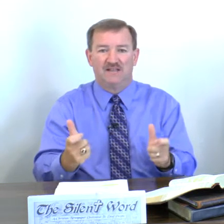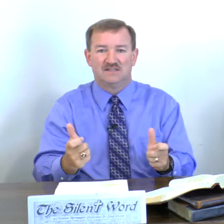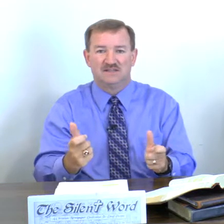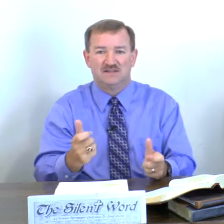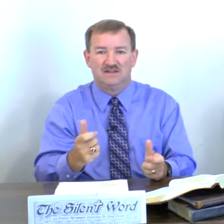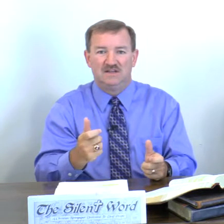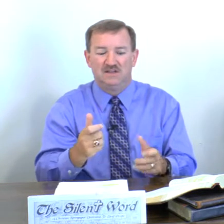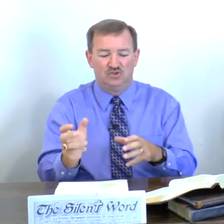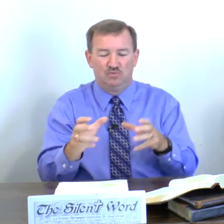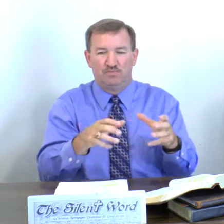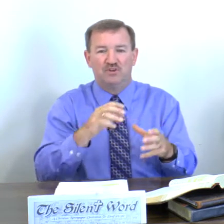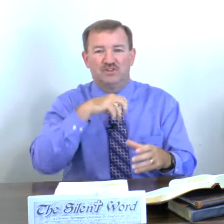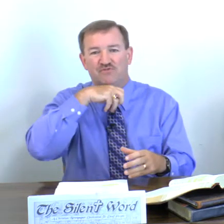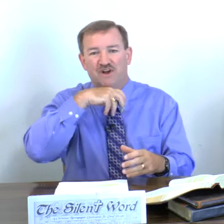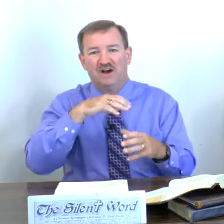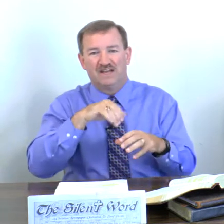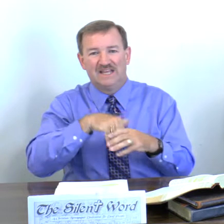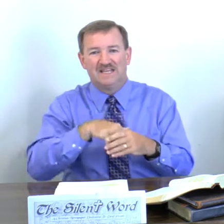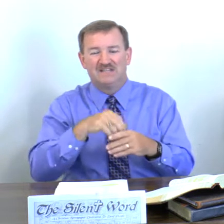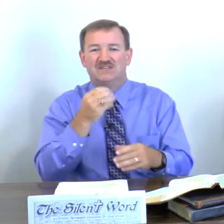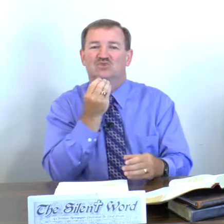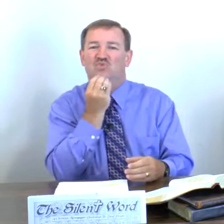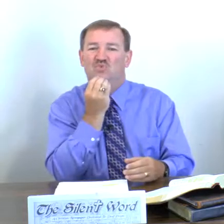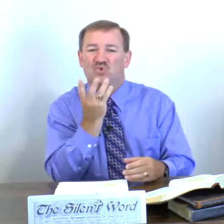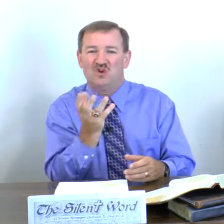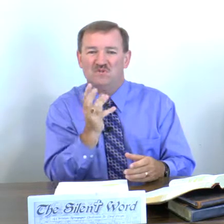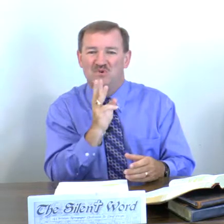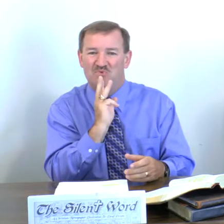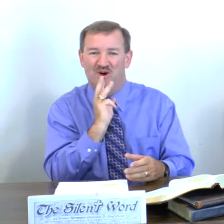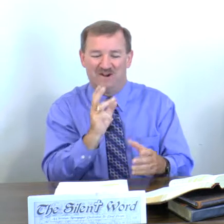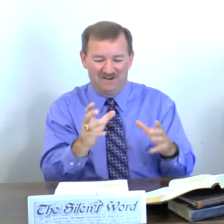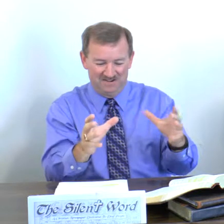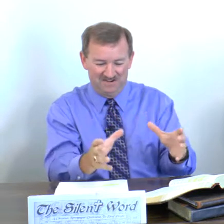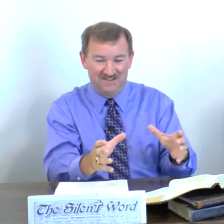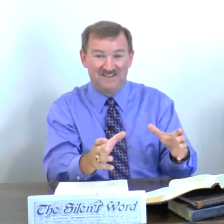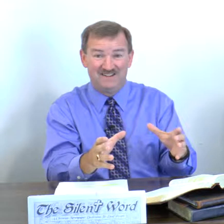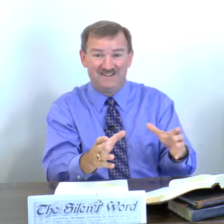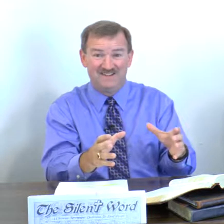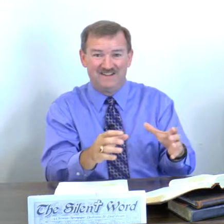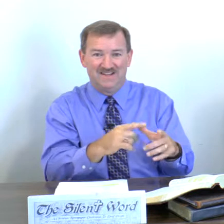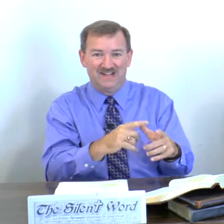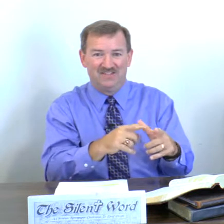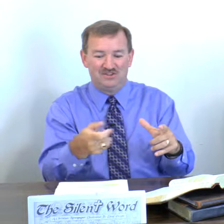fast. You put the frog in just warm water, and then you